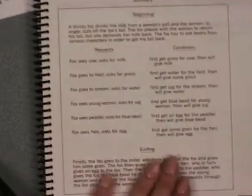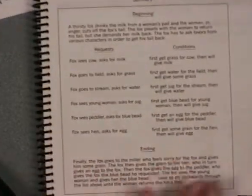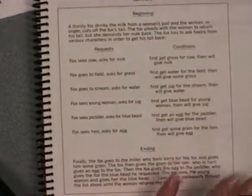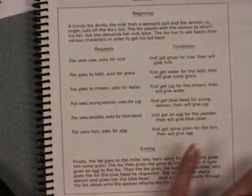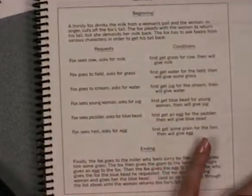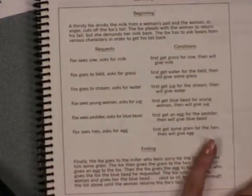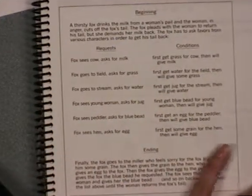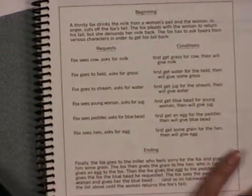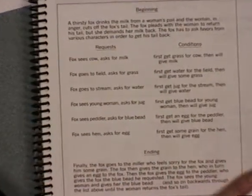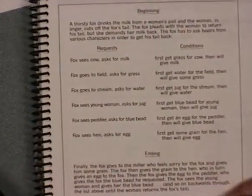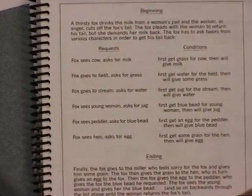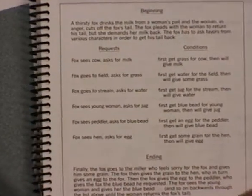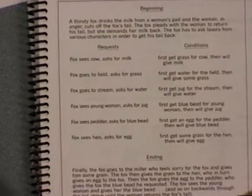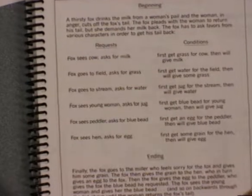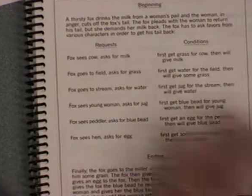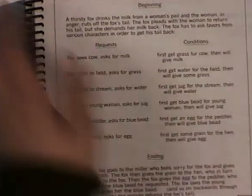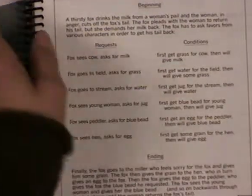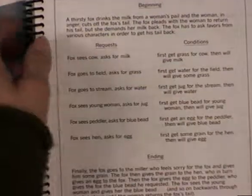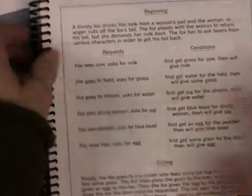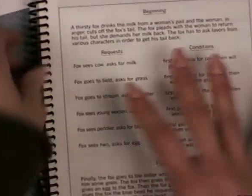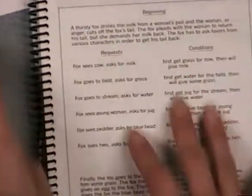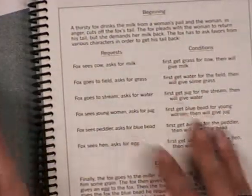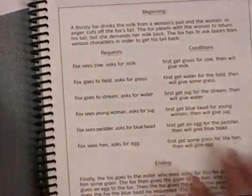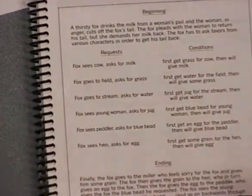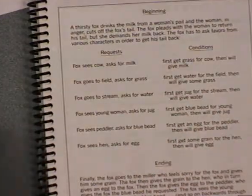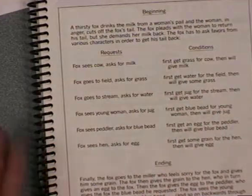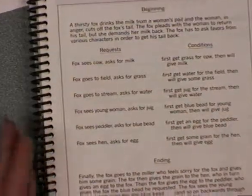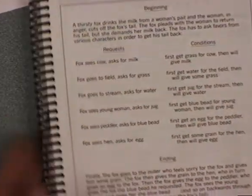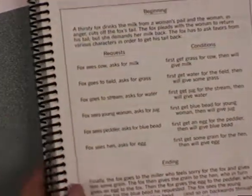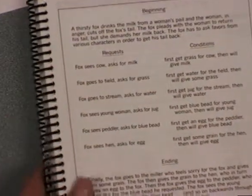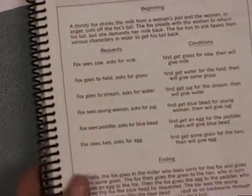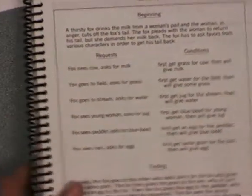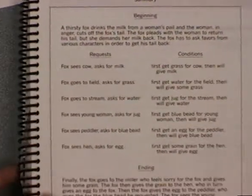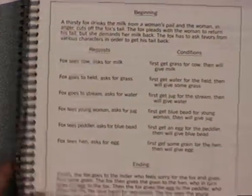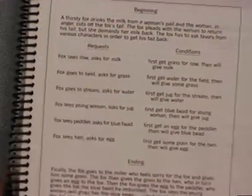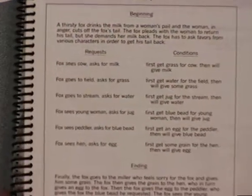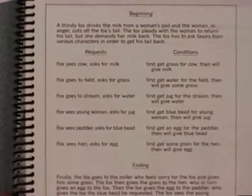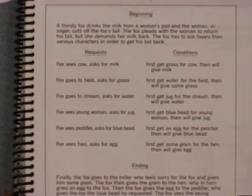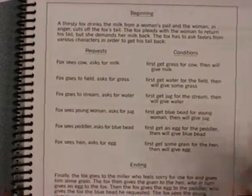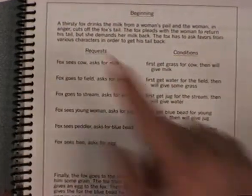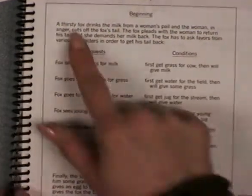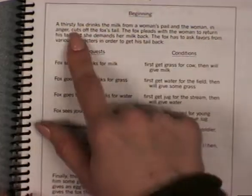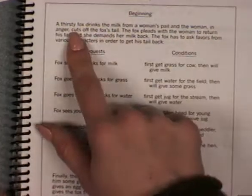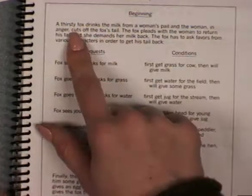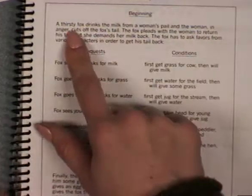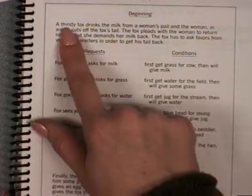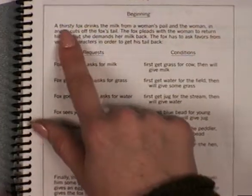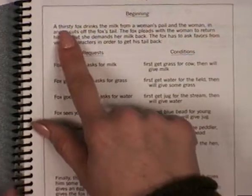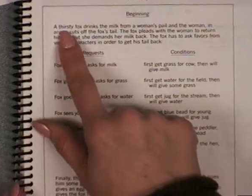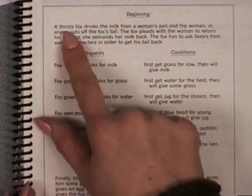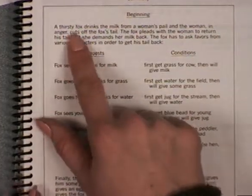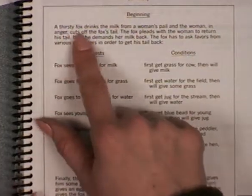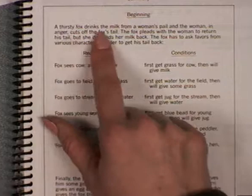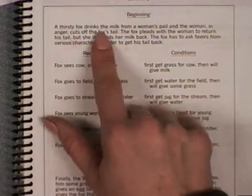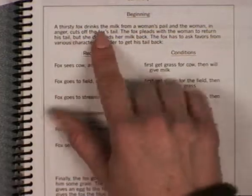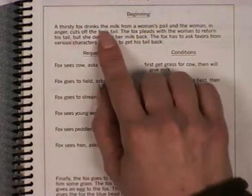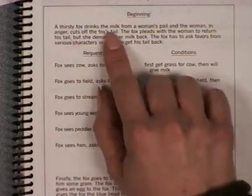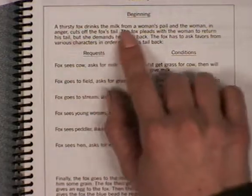this. And I will post this script on class. So, a thirsty fox drinks the milk